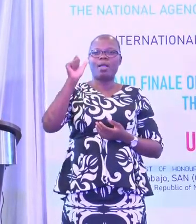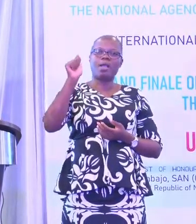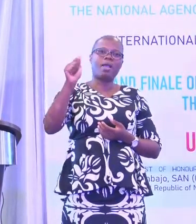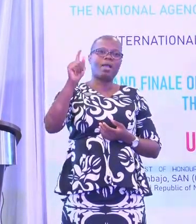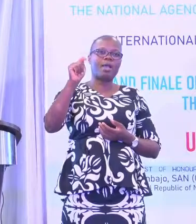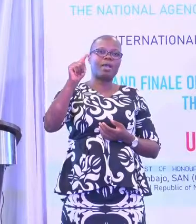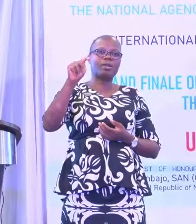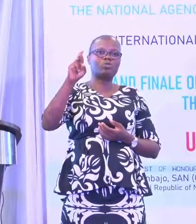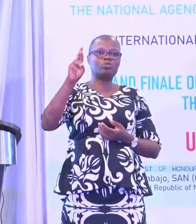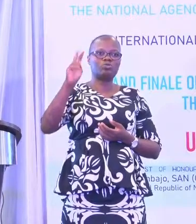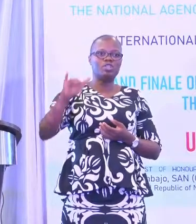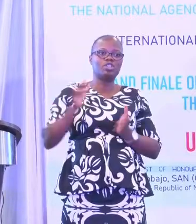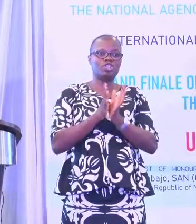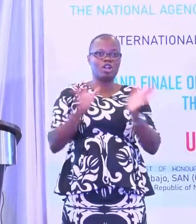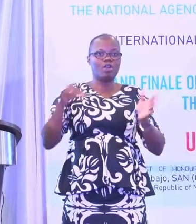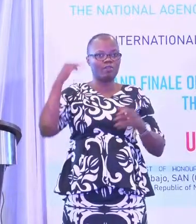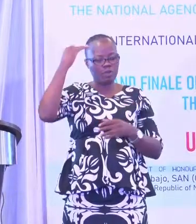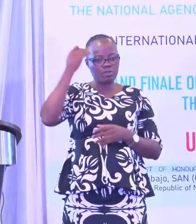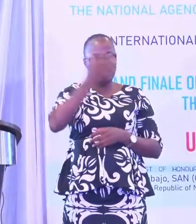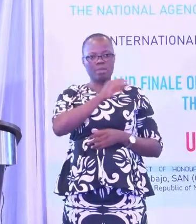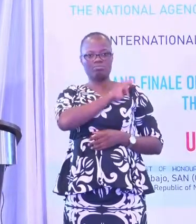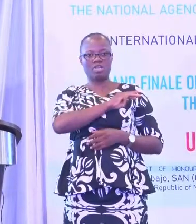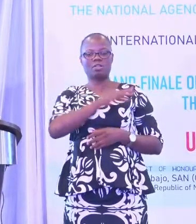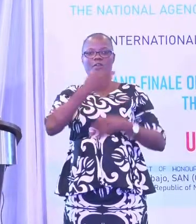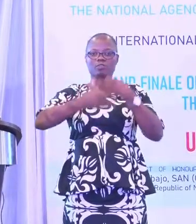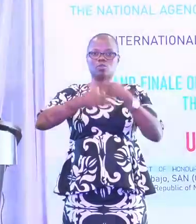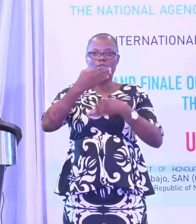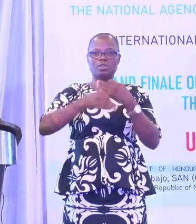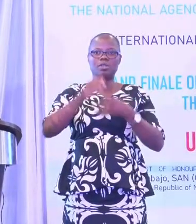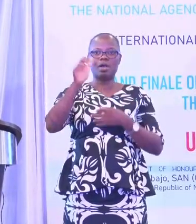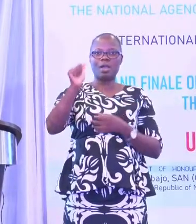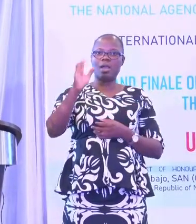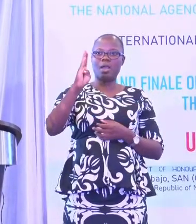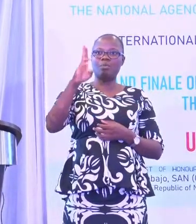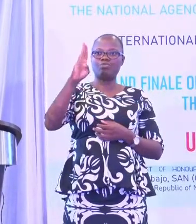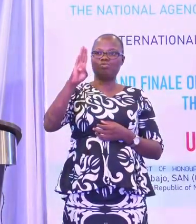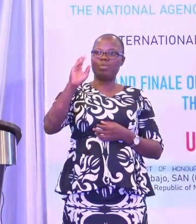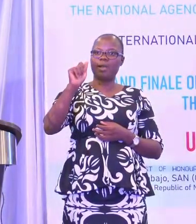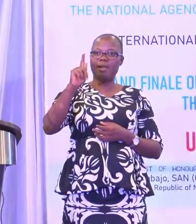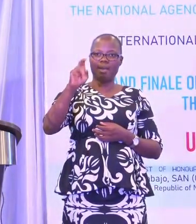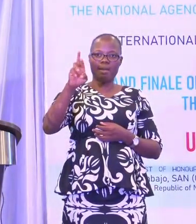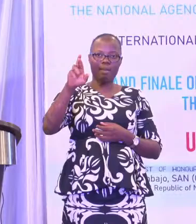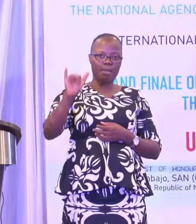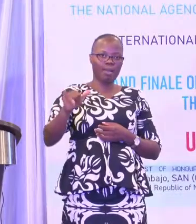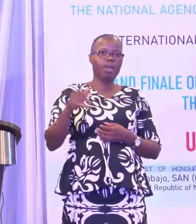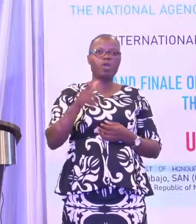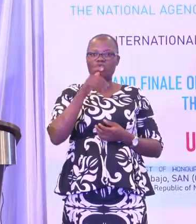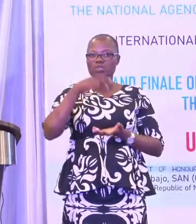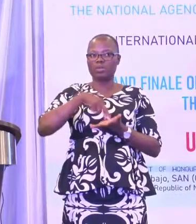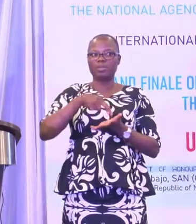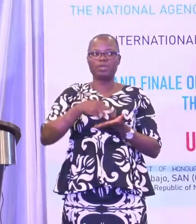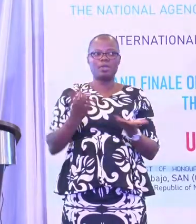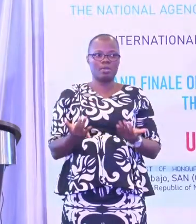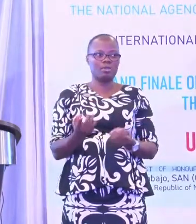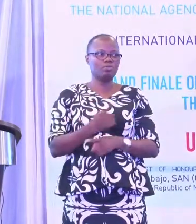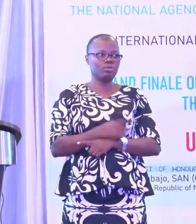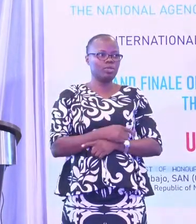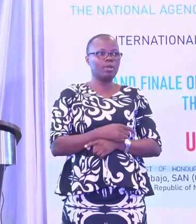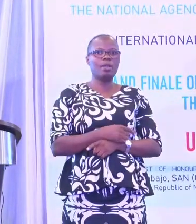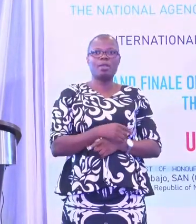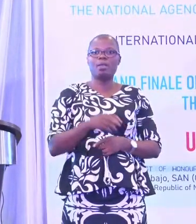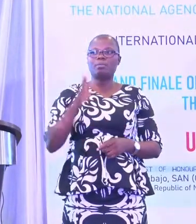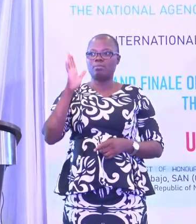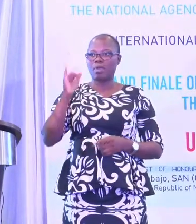of Justice, well, Abubakar Malami, Senior Advocate of Nigeria, who's represented here today by